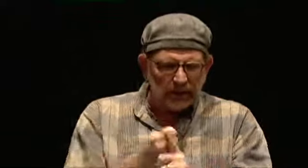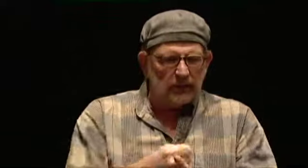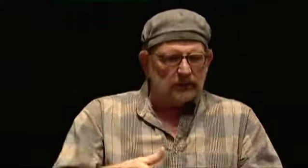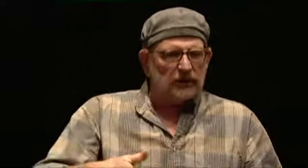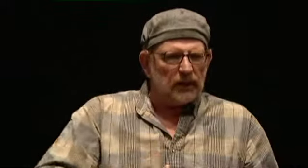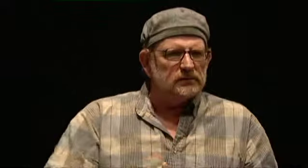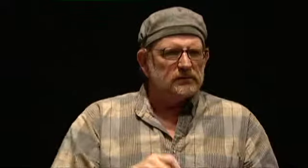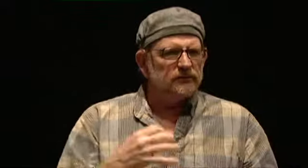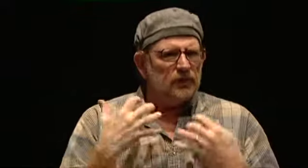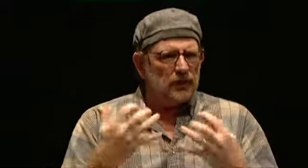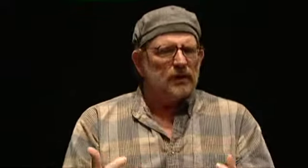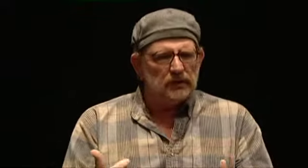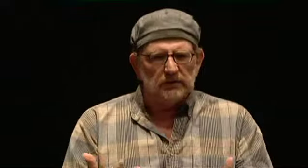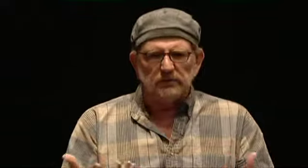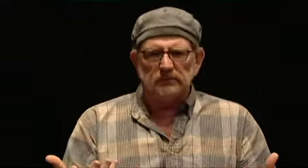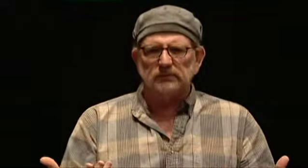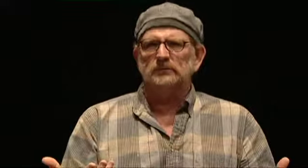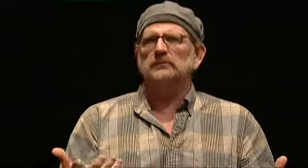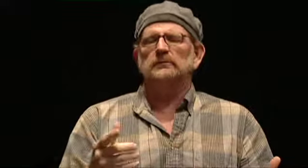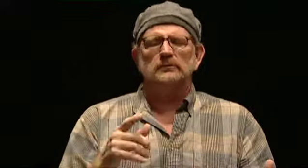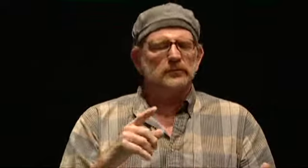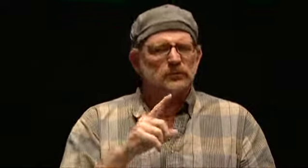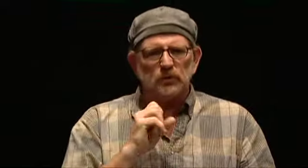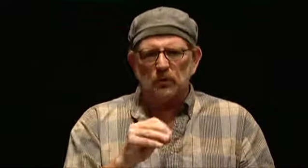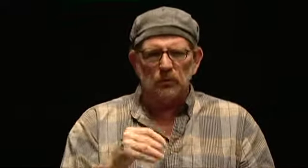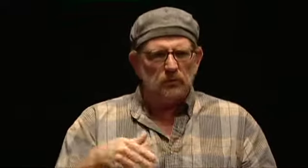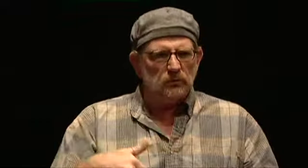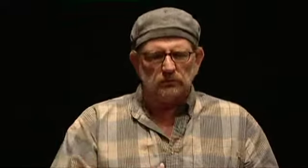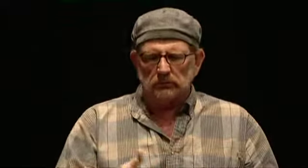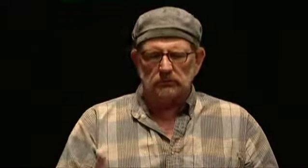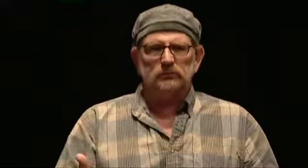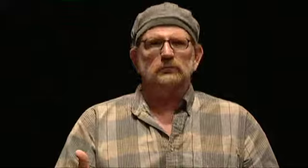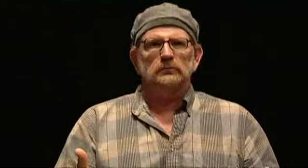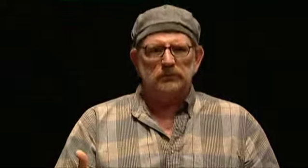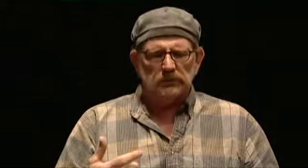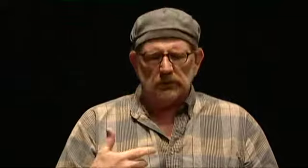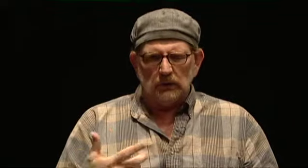And that really hits the gut of the audience, you know, impacts them.